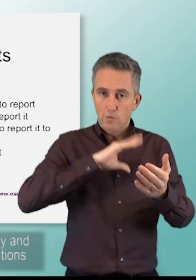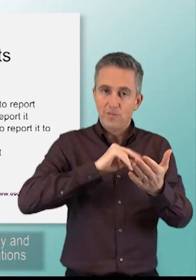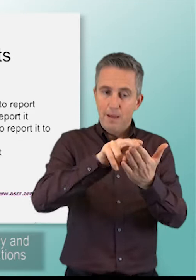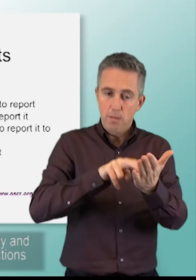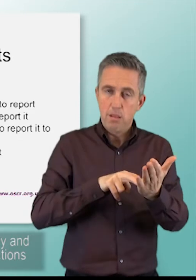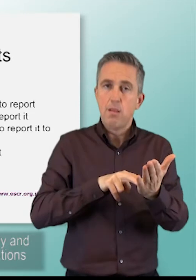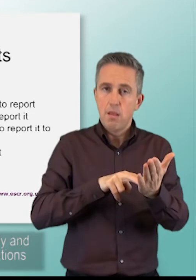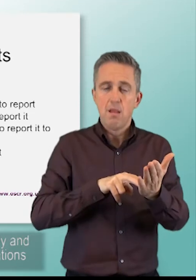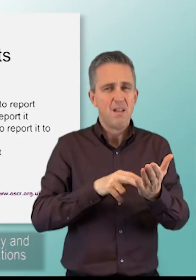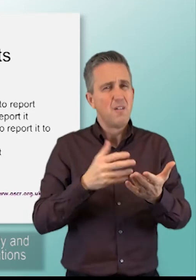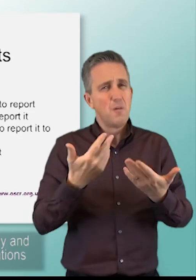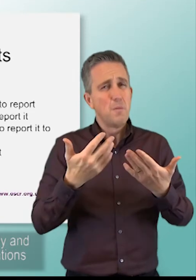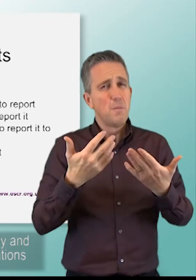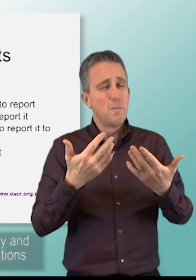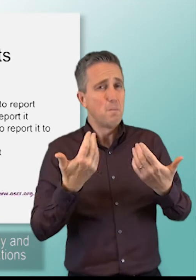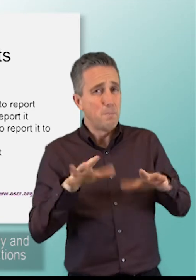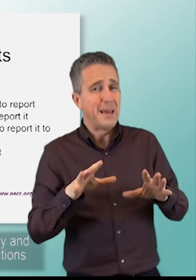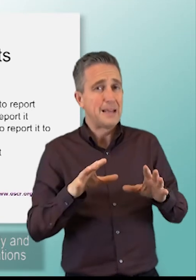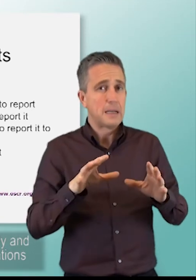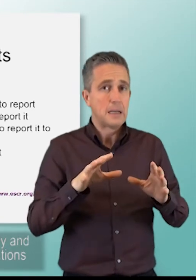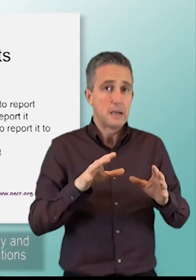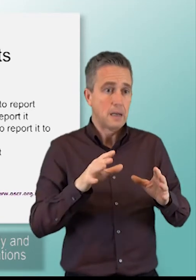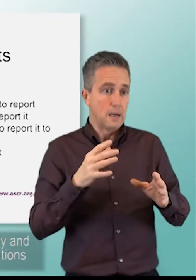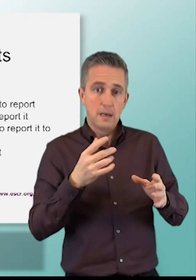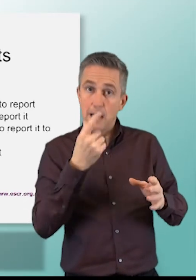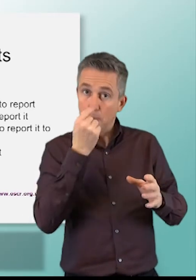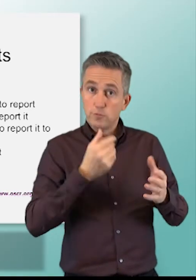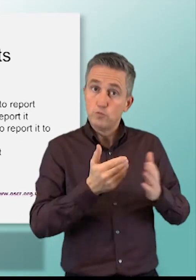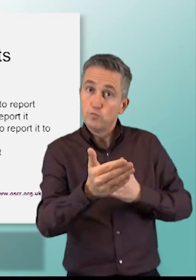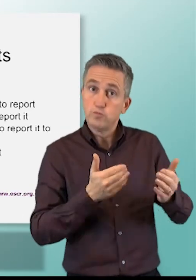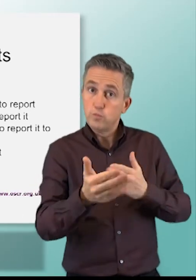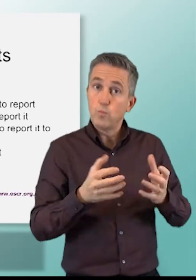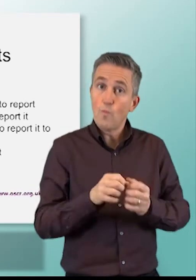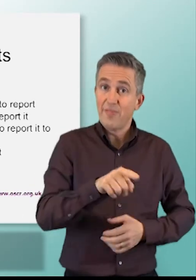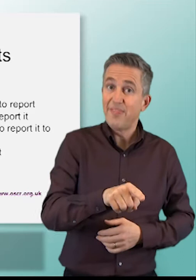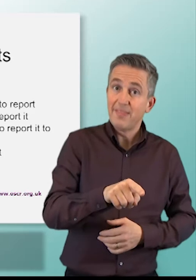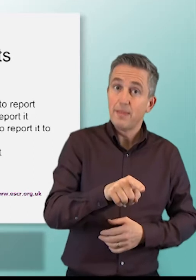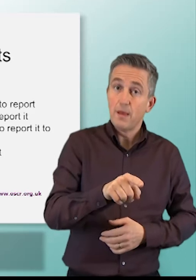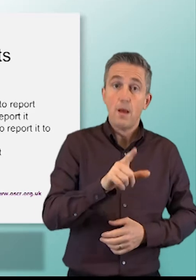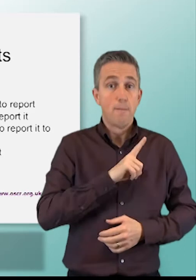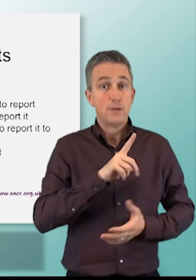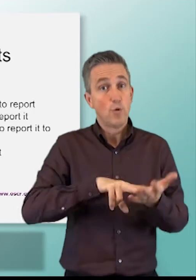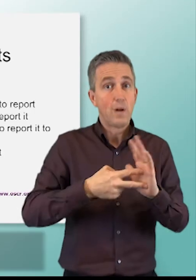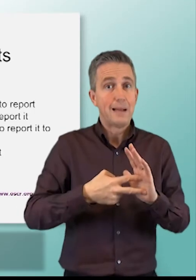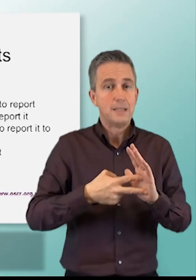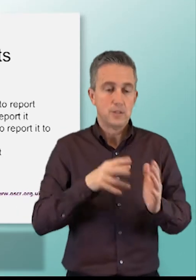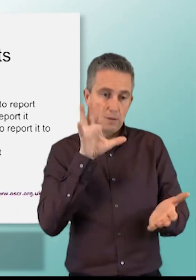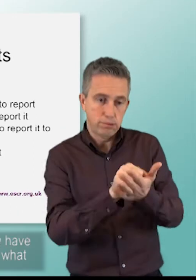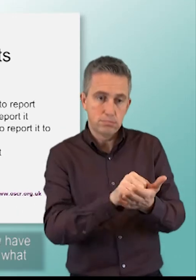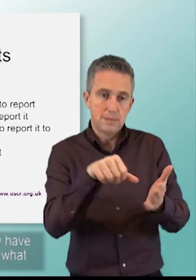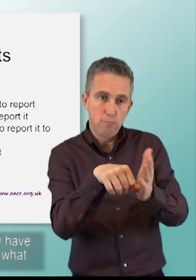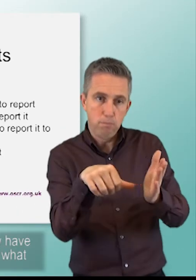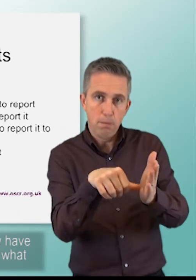fortunately, and maybe not surprisingly, because it's usually organisations with very good governance that report to us, we rarely have to do very much.